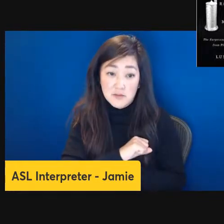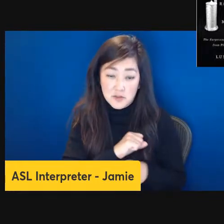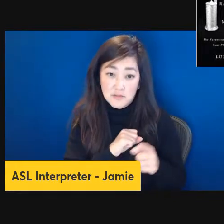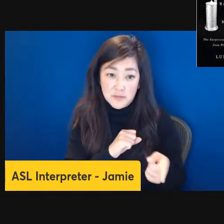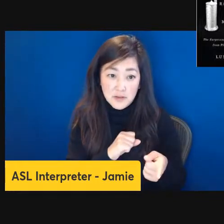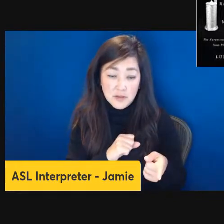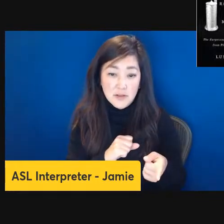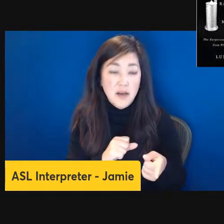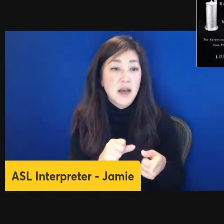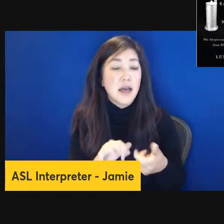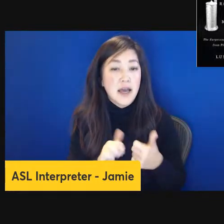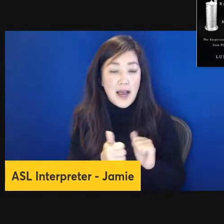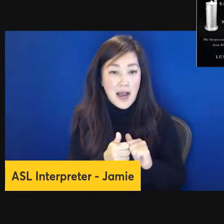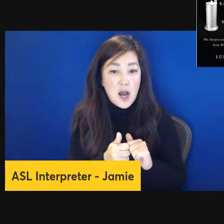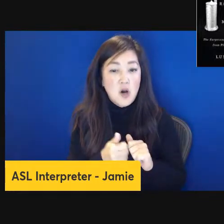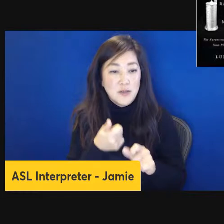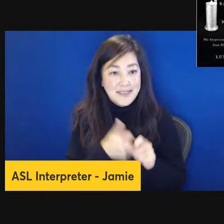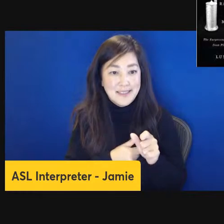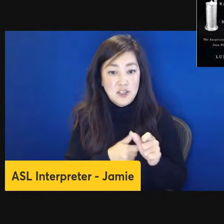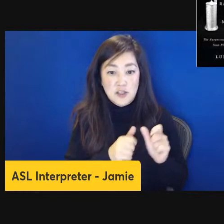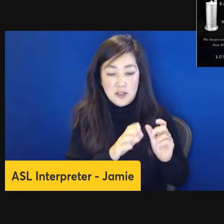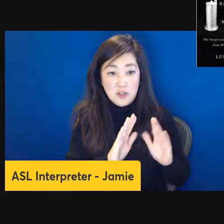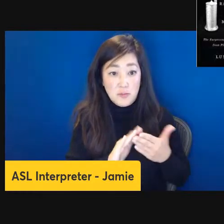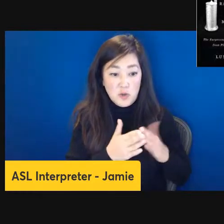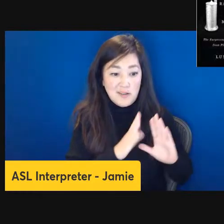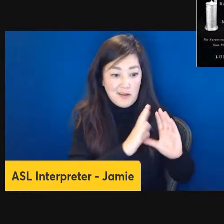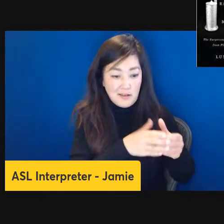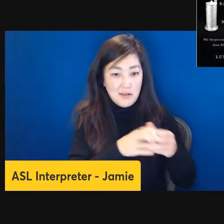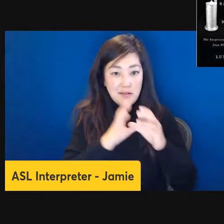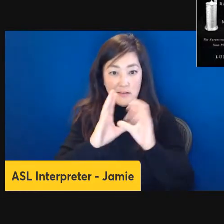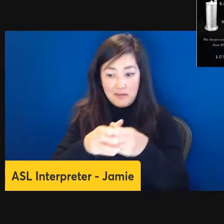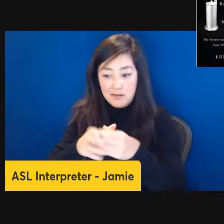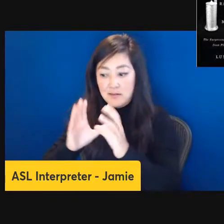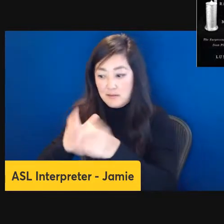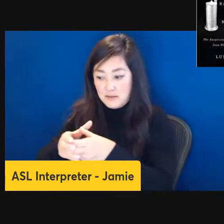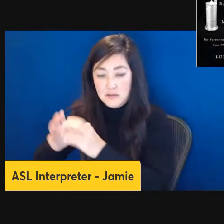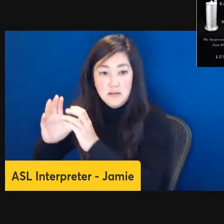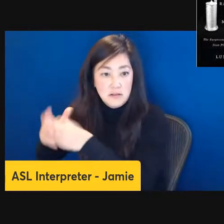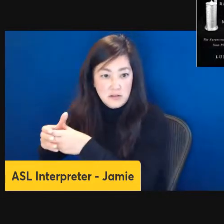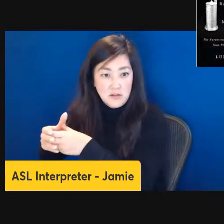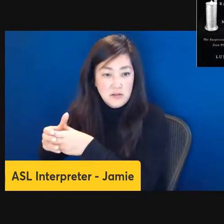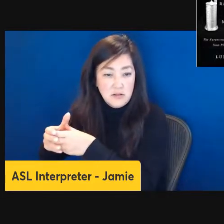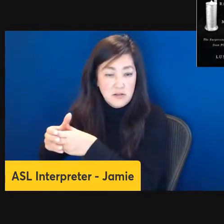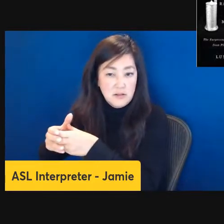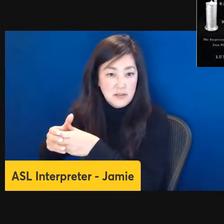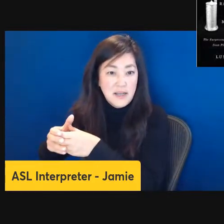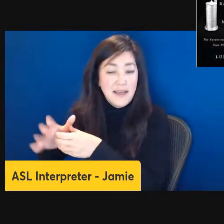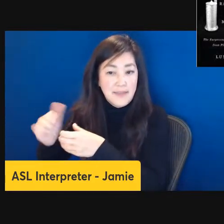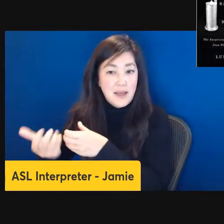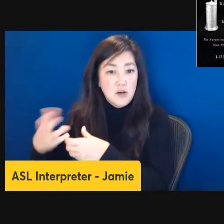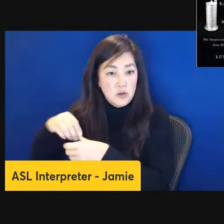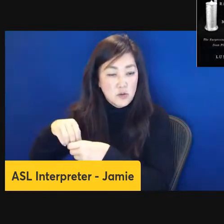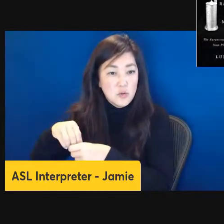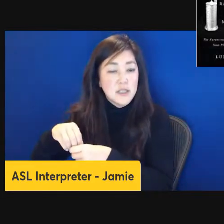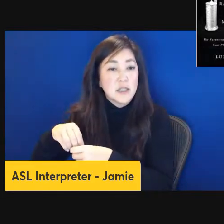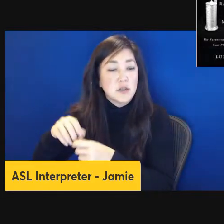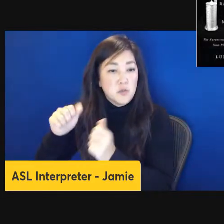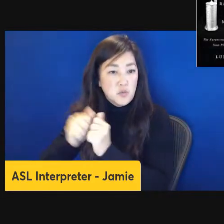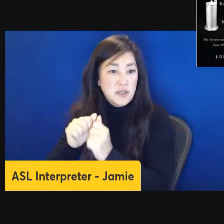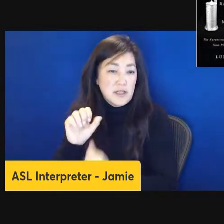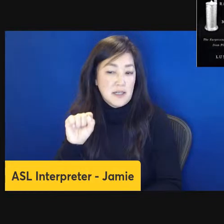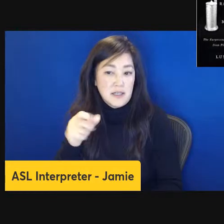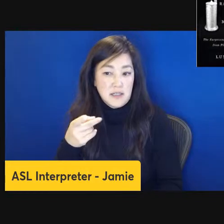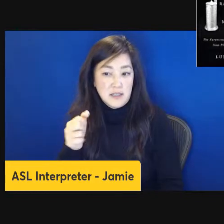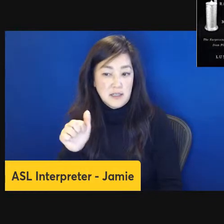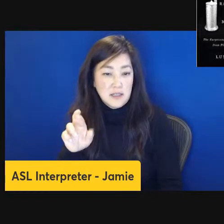racial groups that's built, that is baked into the spirometer. And